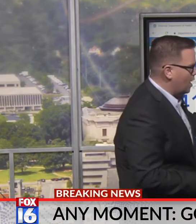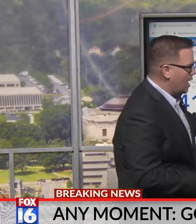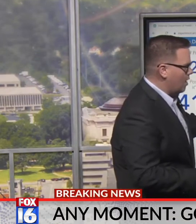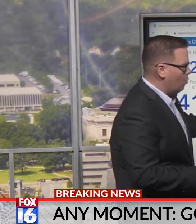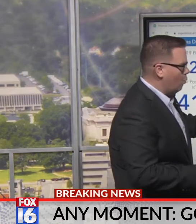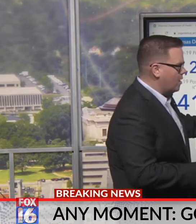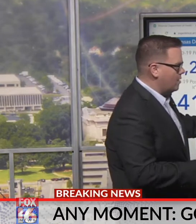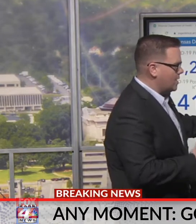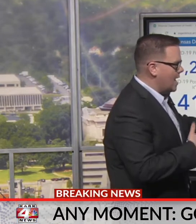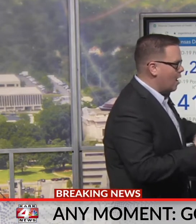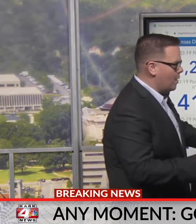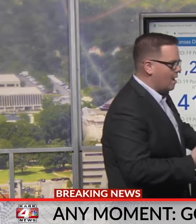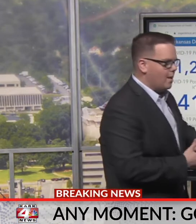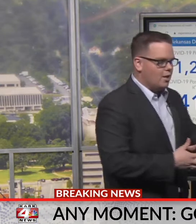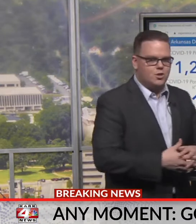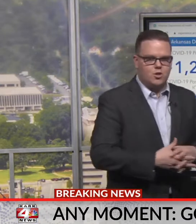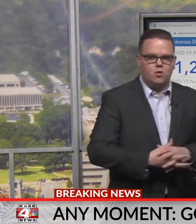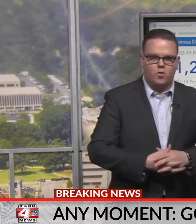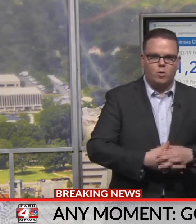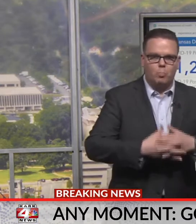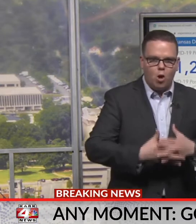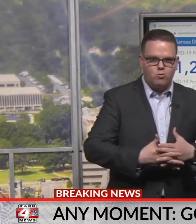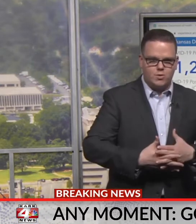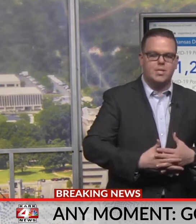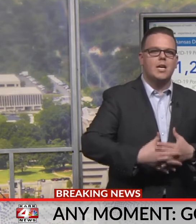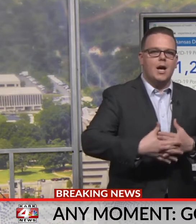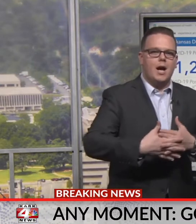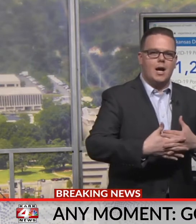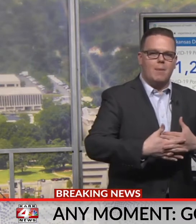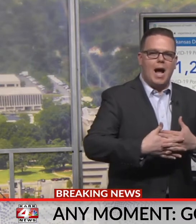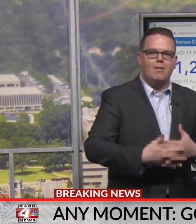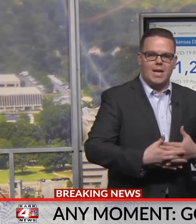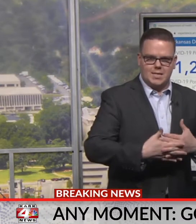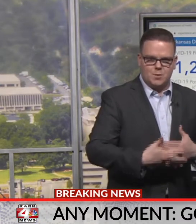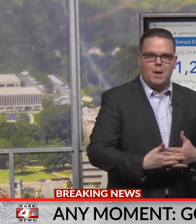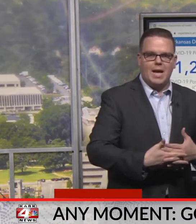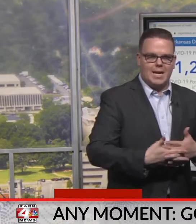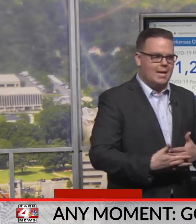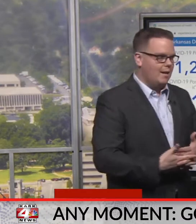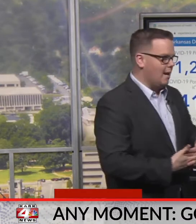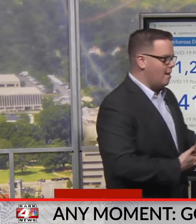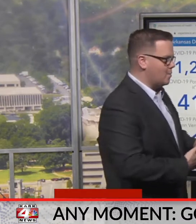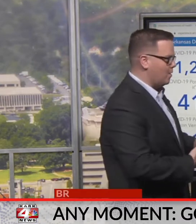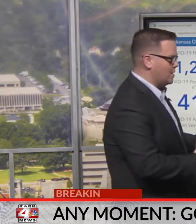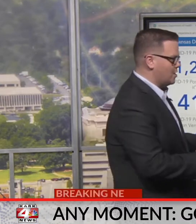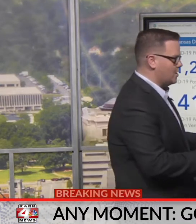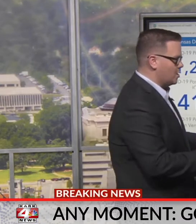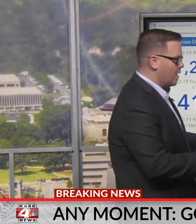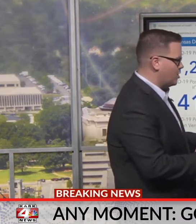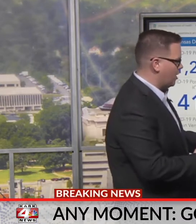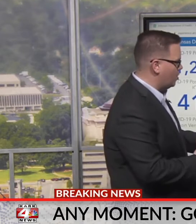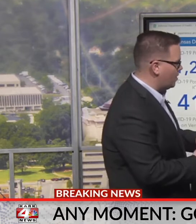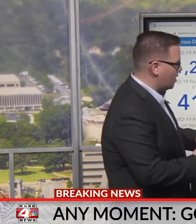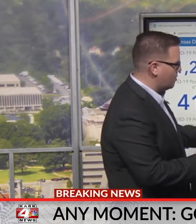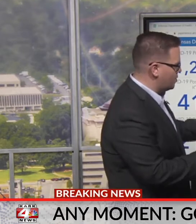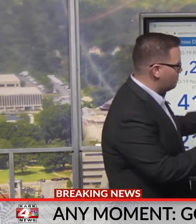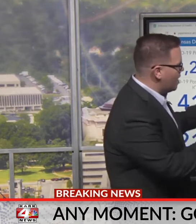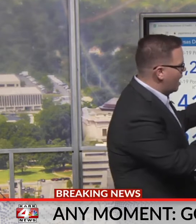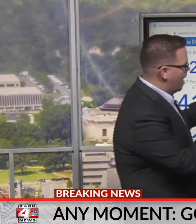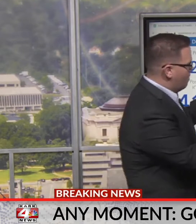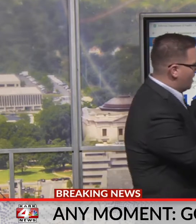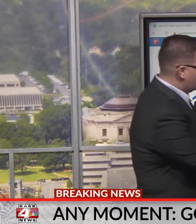so what is now becoming a concern for a post holiday spike in hospitalizations, especially New